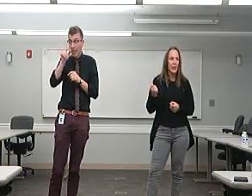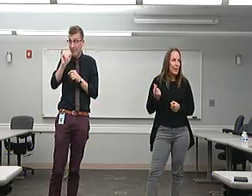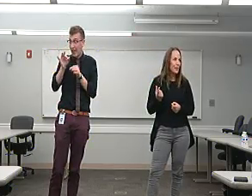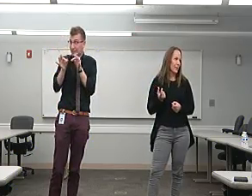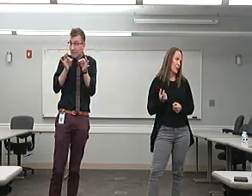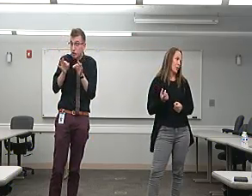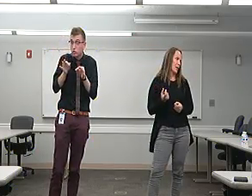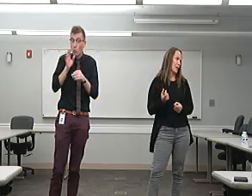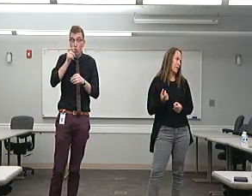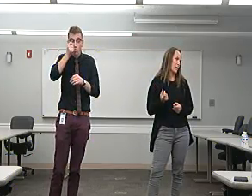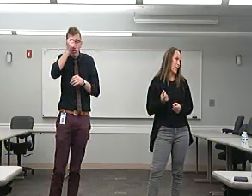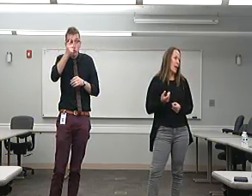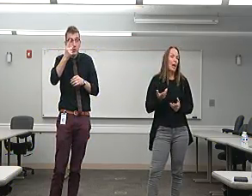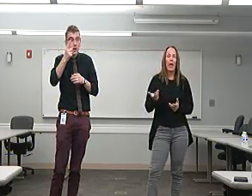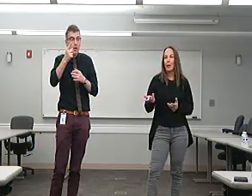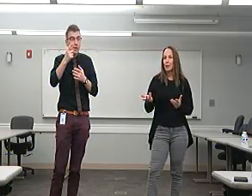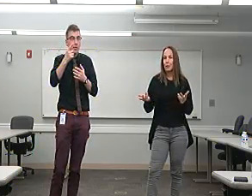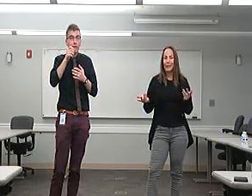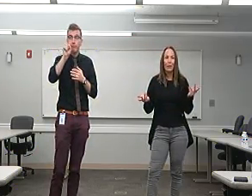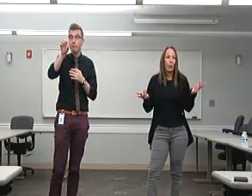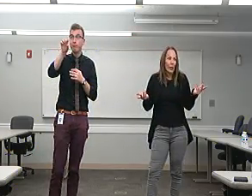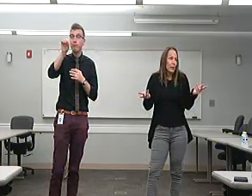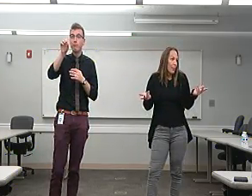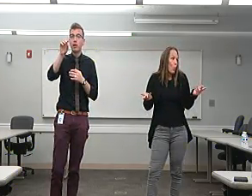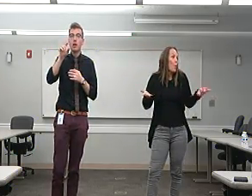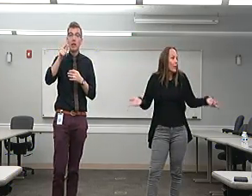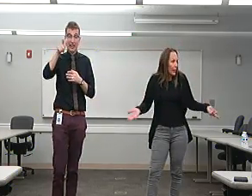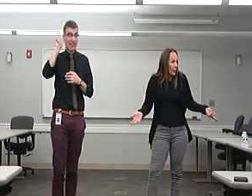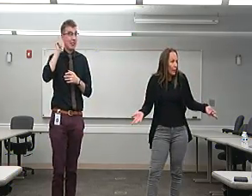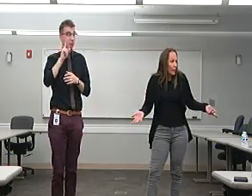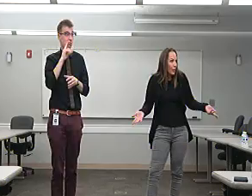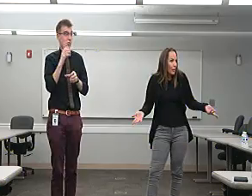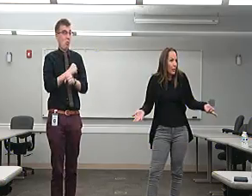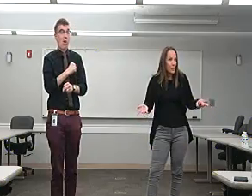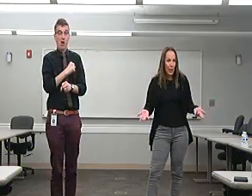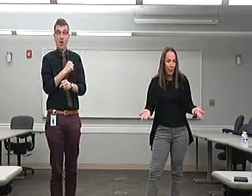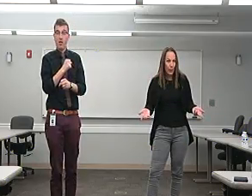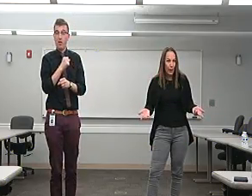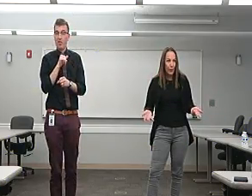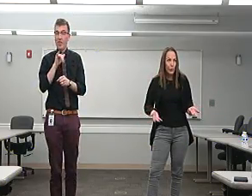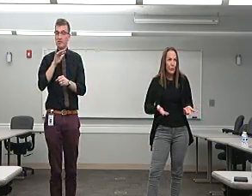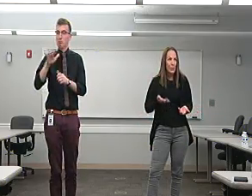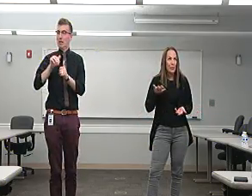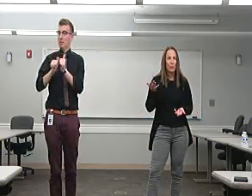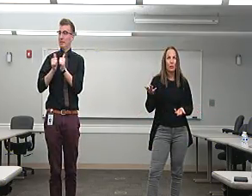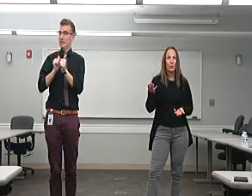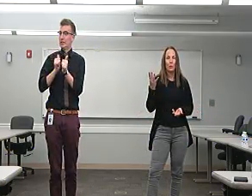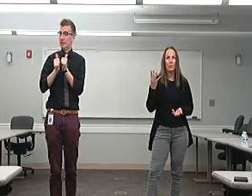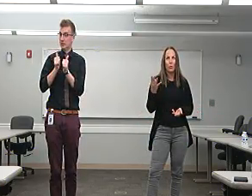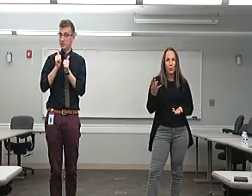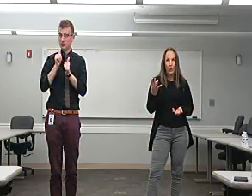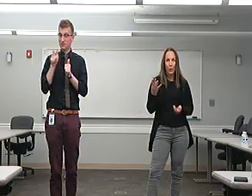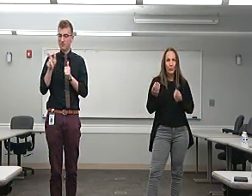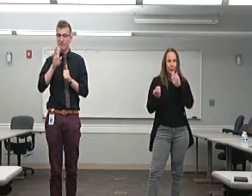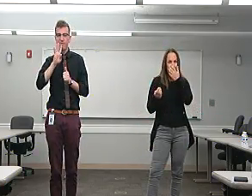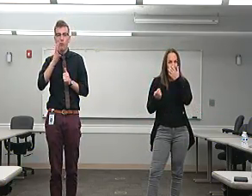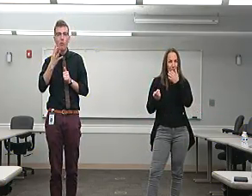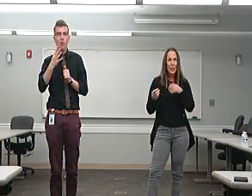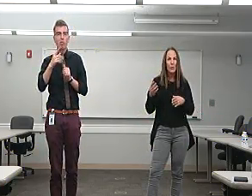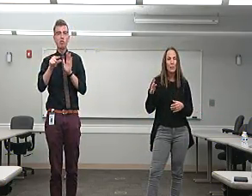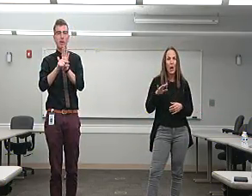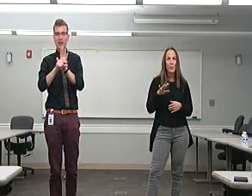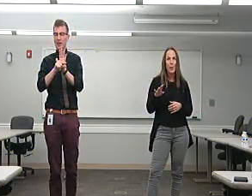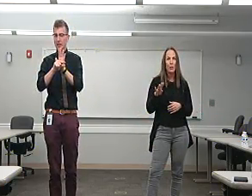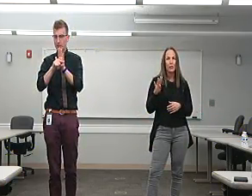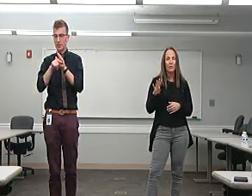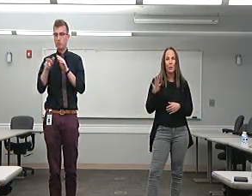give? And Leah ended up winning the spelling bee. Leah was a 4th grader, and it was the top spellers in 4th,